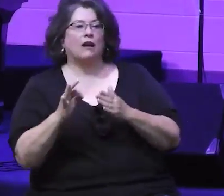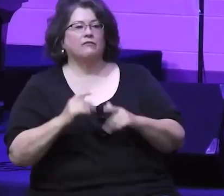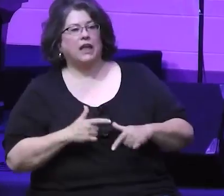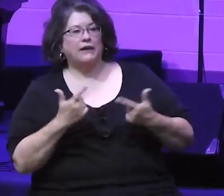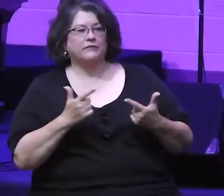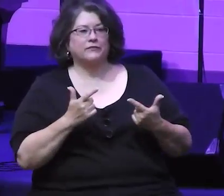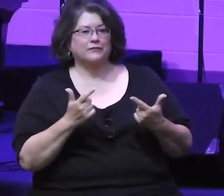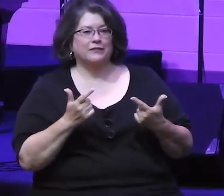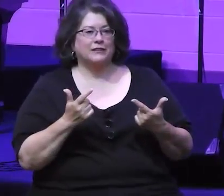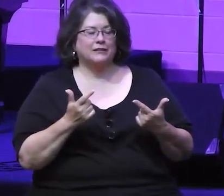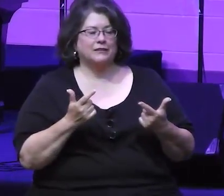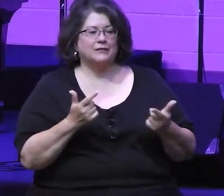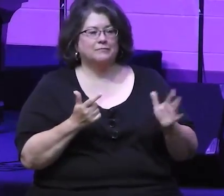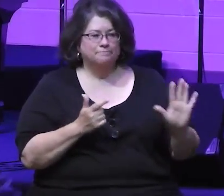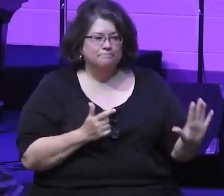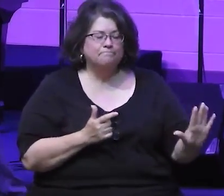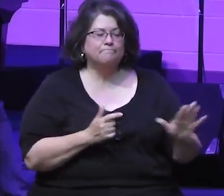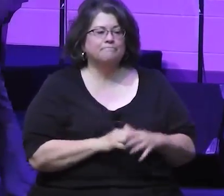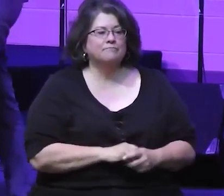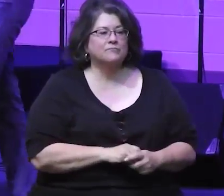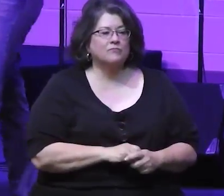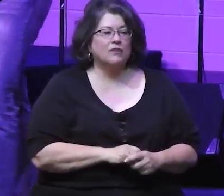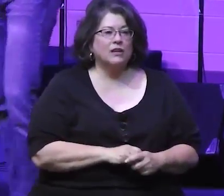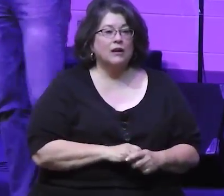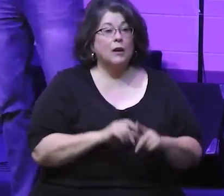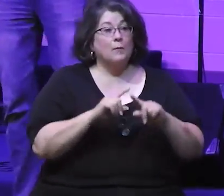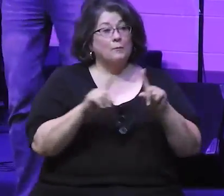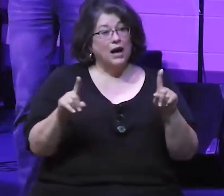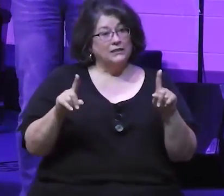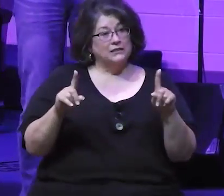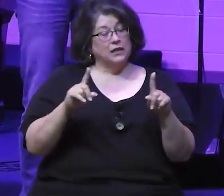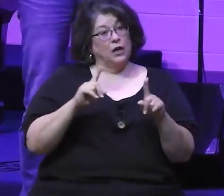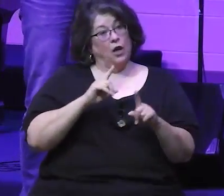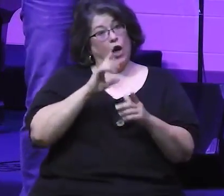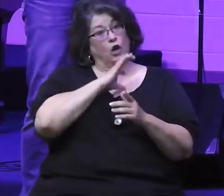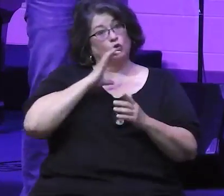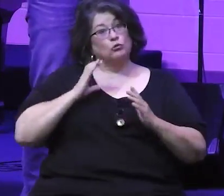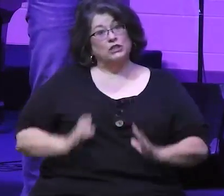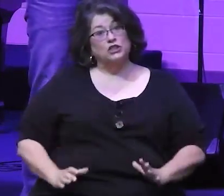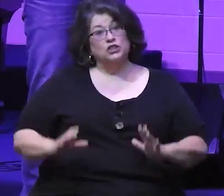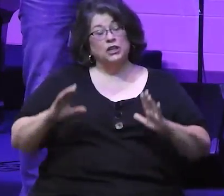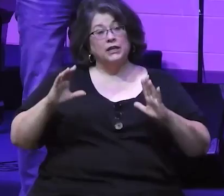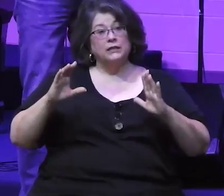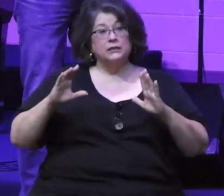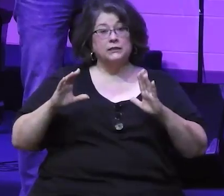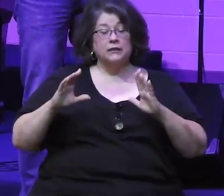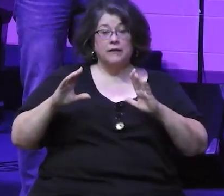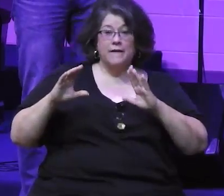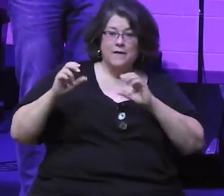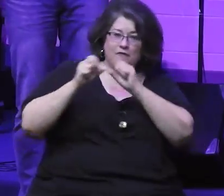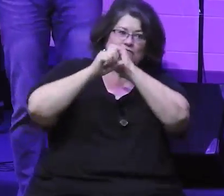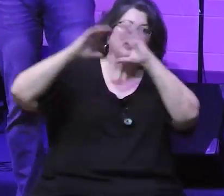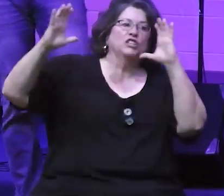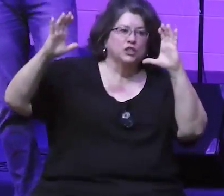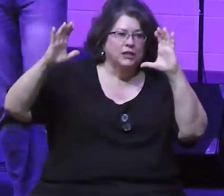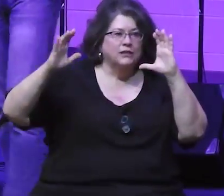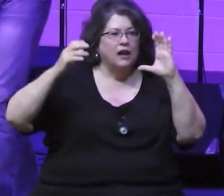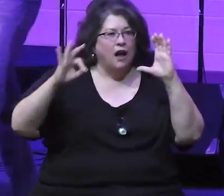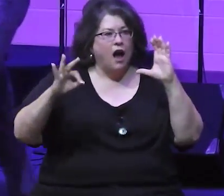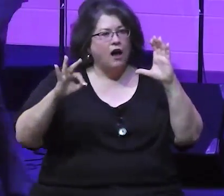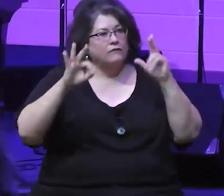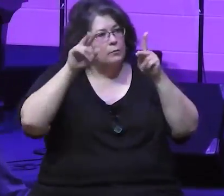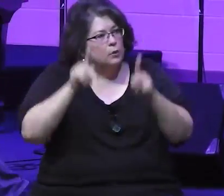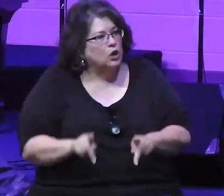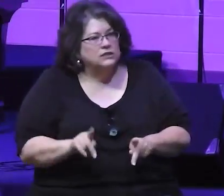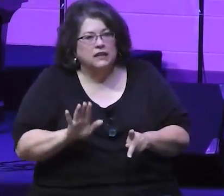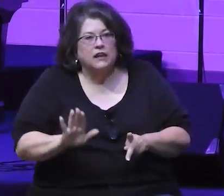fit, just like anything else. But a Christian vision of one's life, or Christian anthropology, the theology of what the human